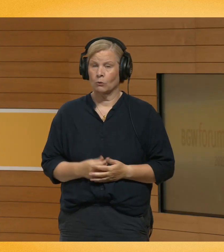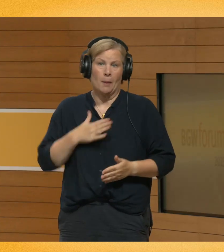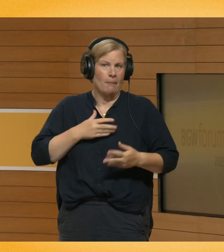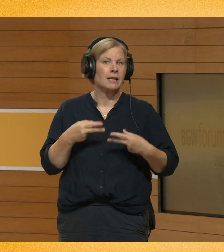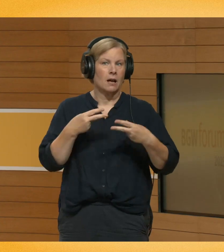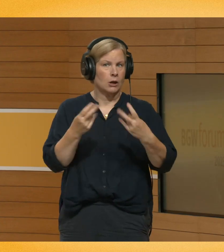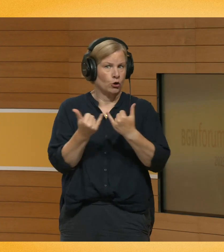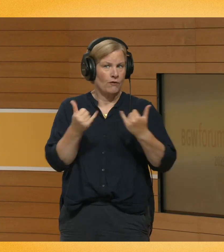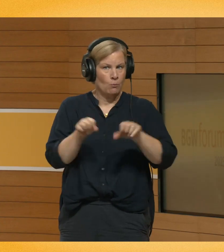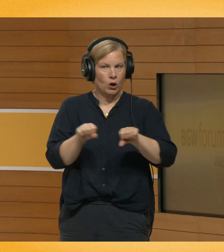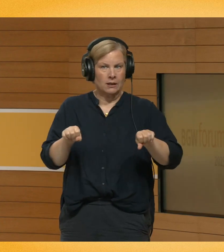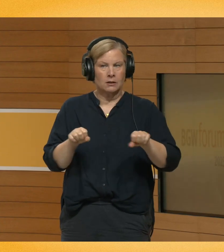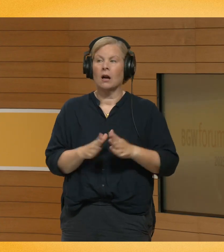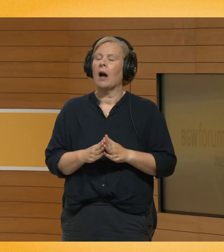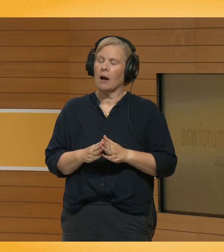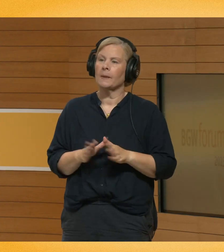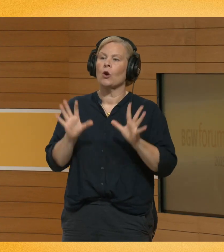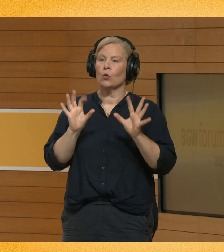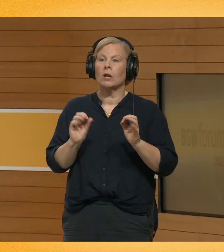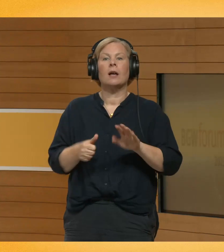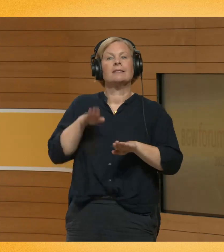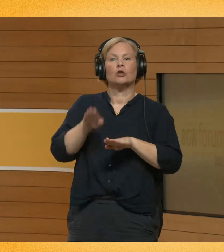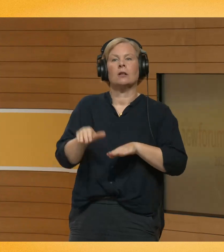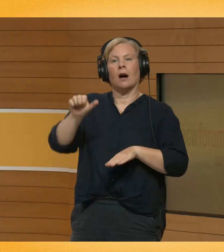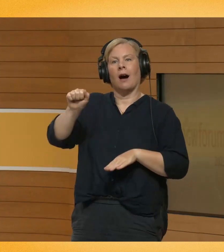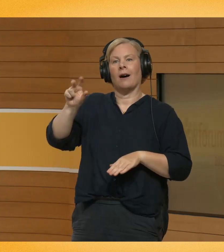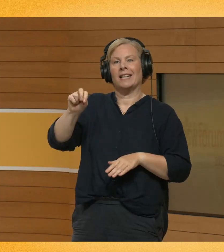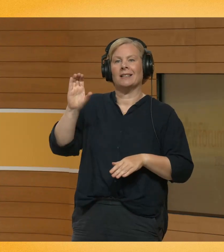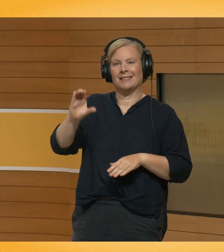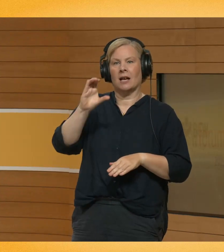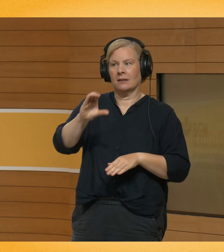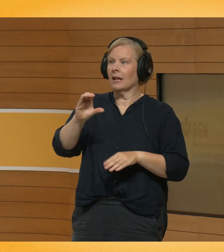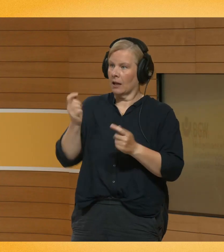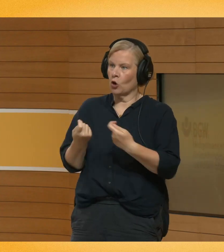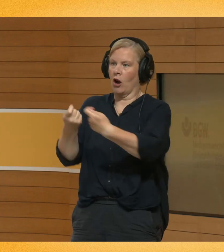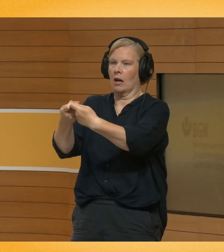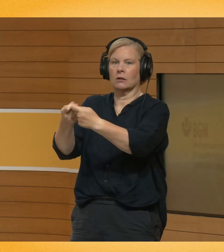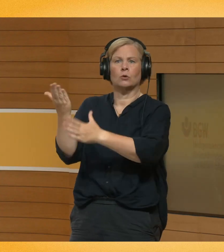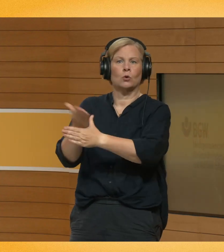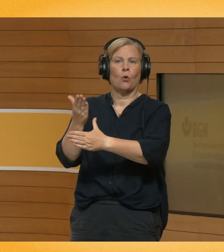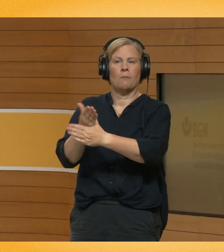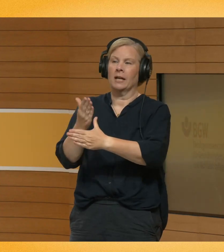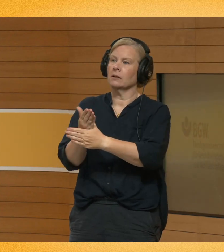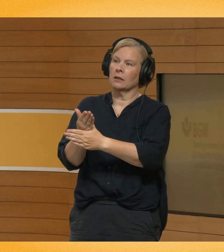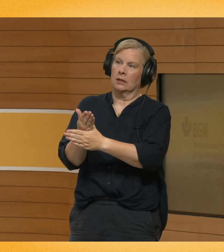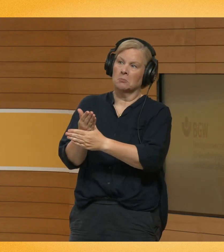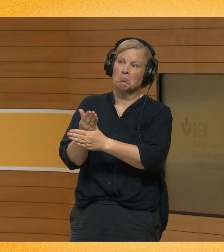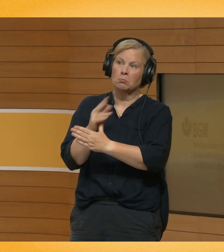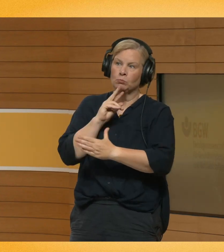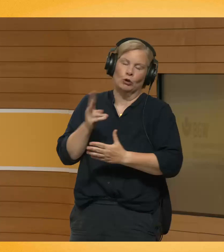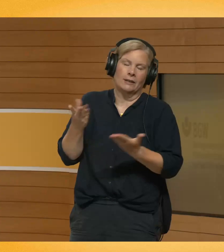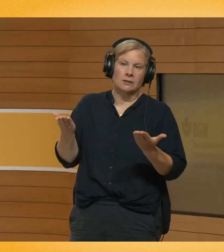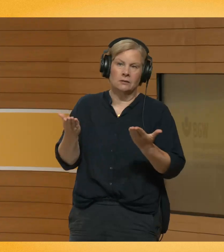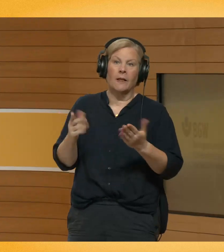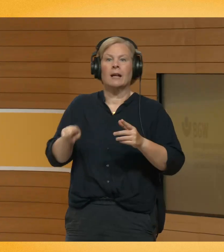ANCC and to request the documents to start with the application form. But it's really, like it's a long journey. So